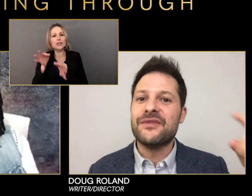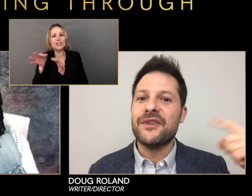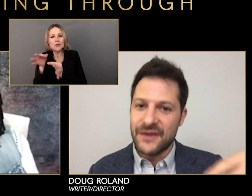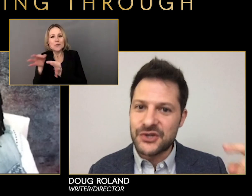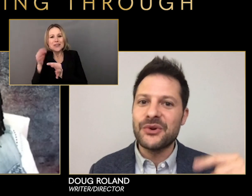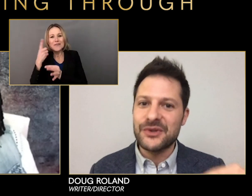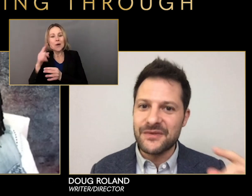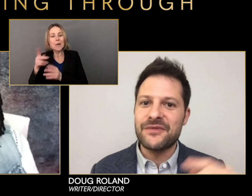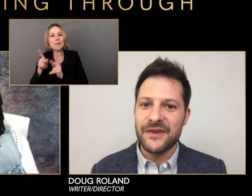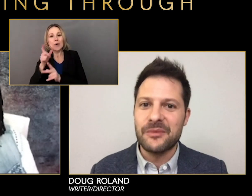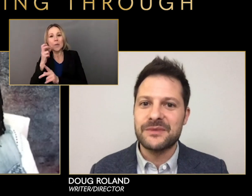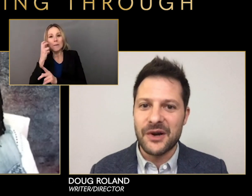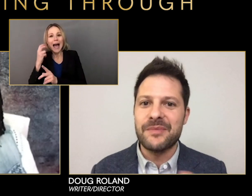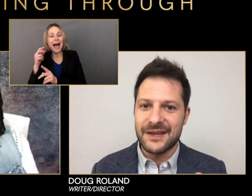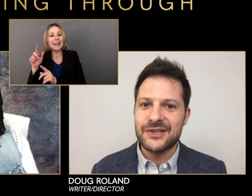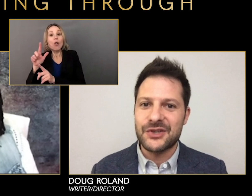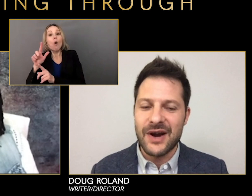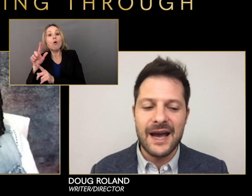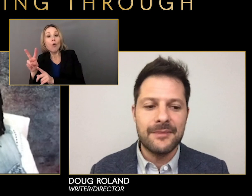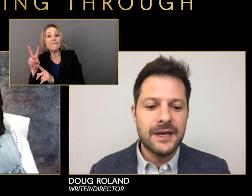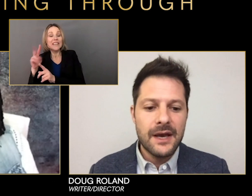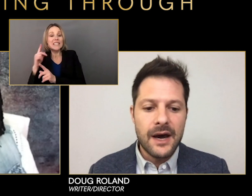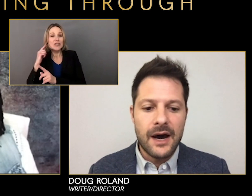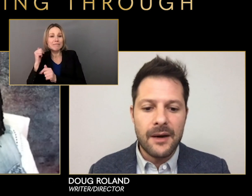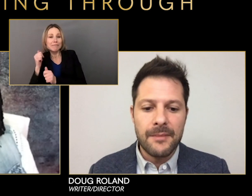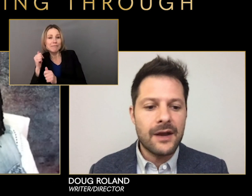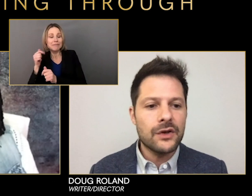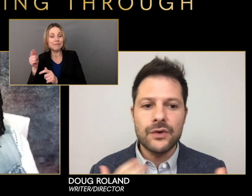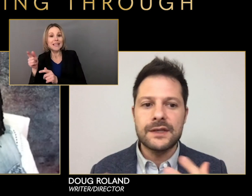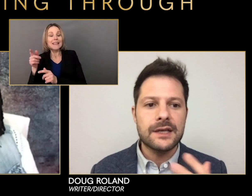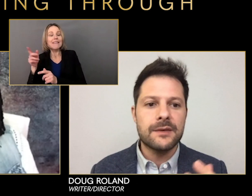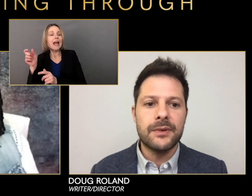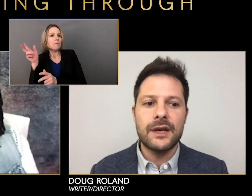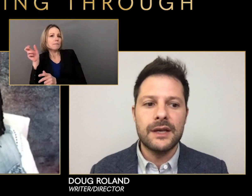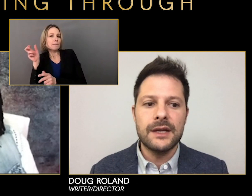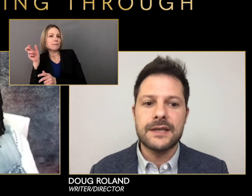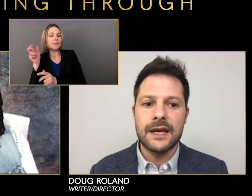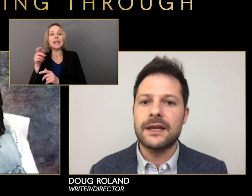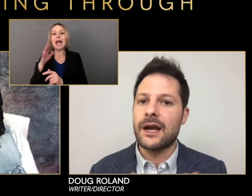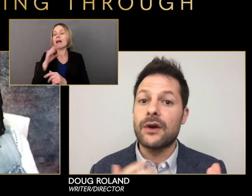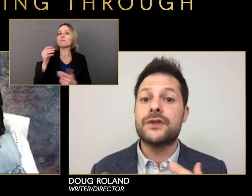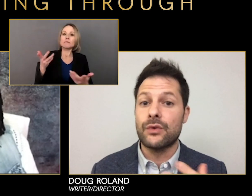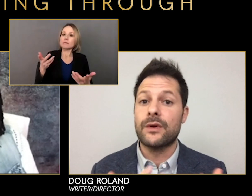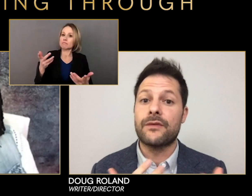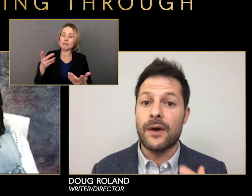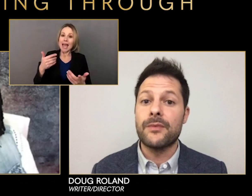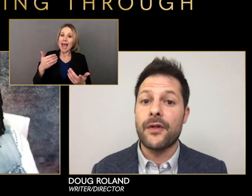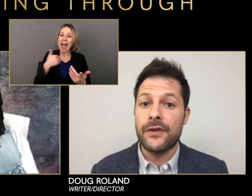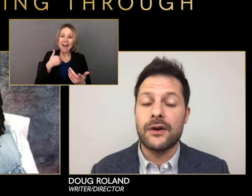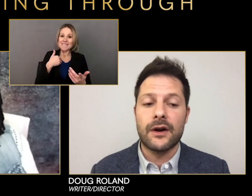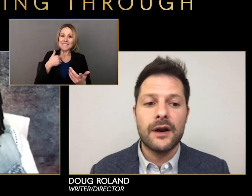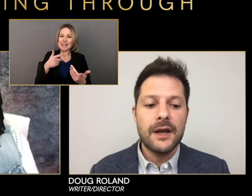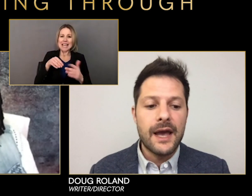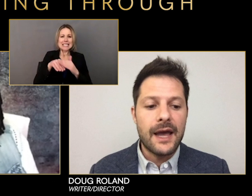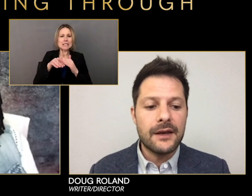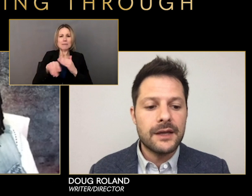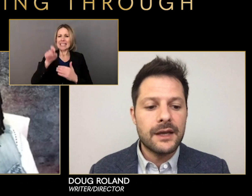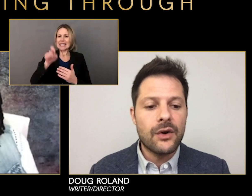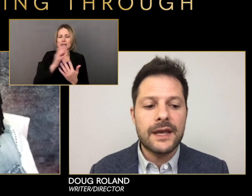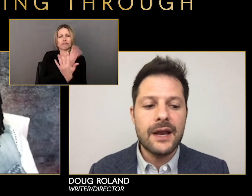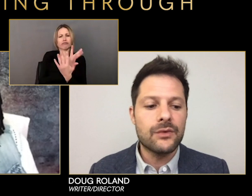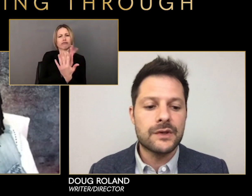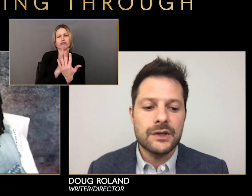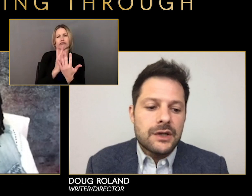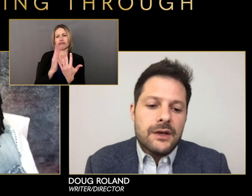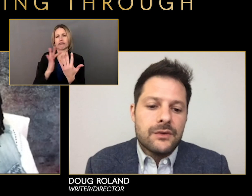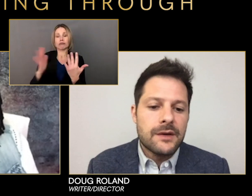where all of the visuals of the films are being described. And also accessibility needs taken care of to and from the theater. And, you